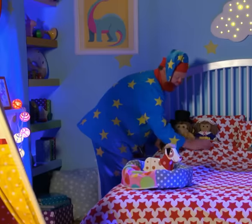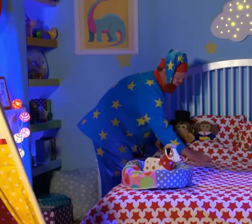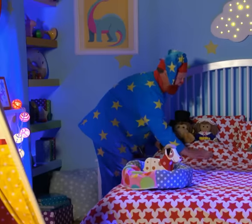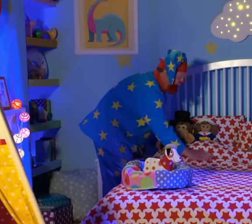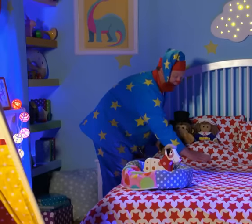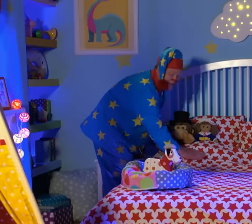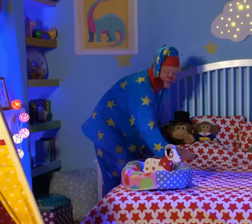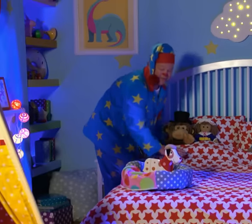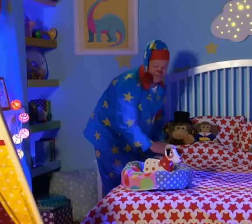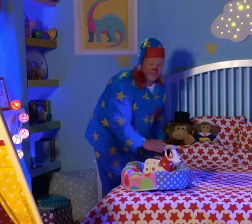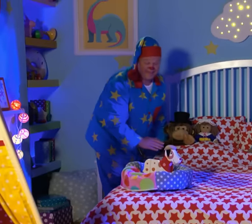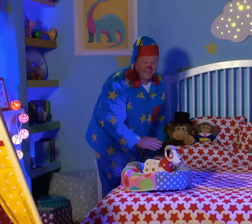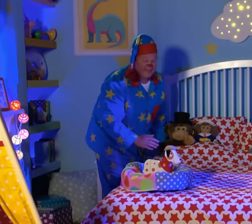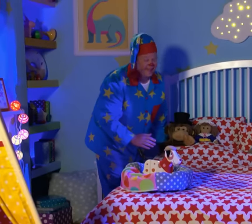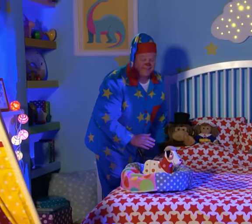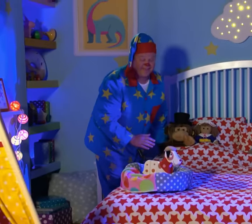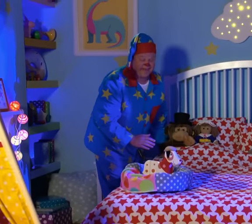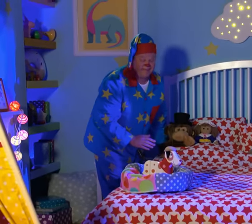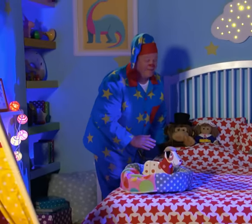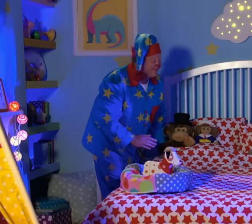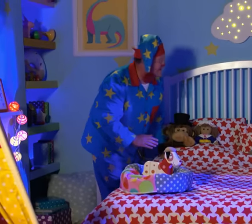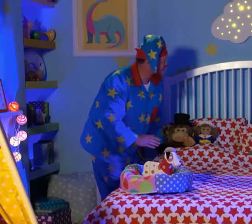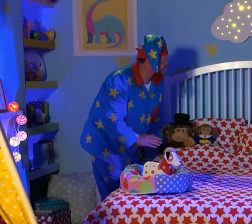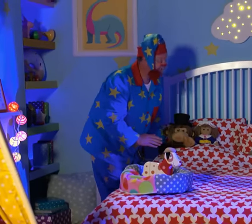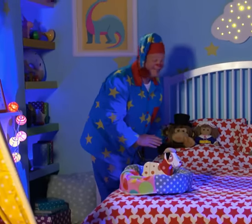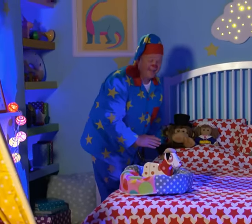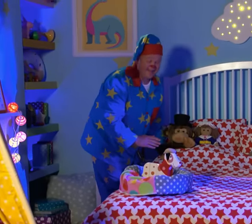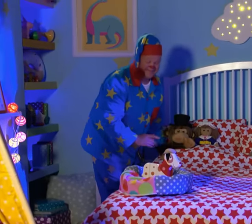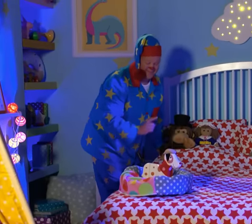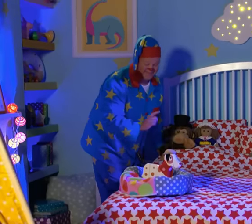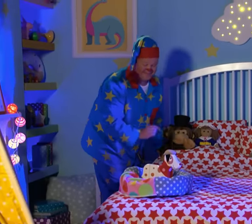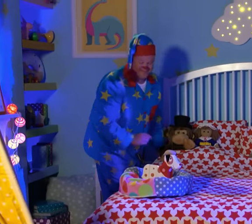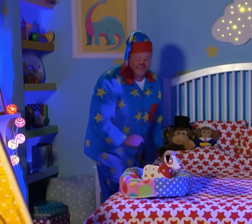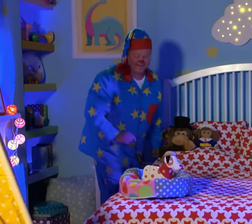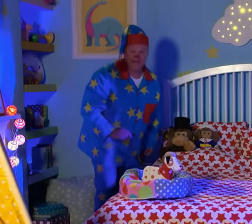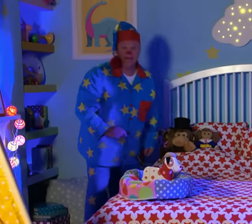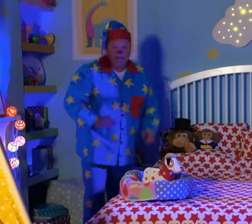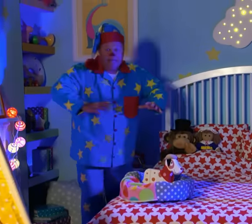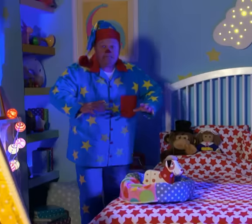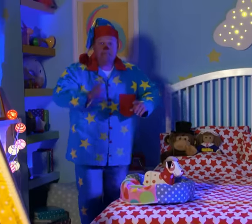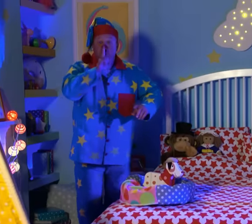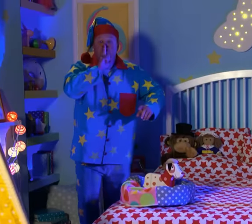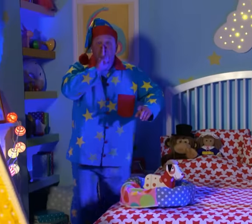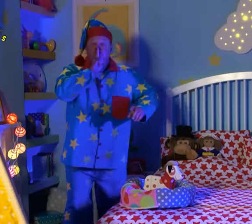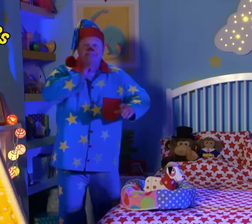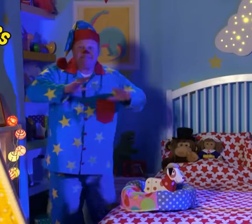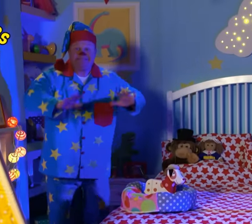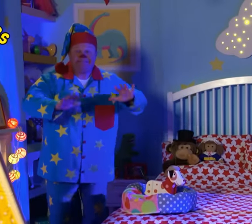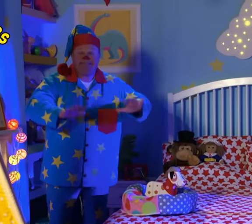There you go, toys. It's time to settle down. Mr. Tumble, has everyone...